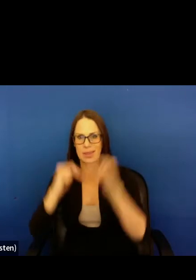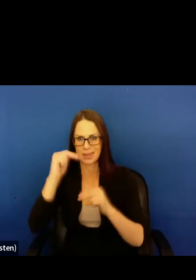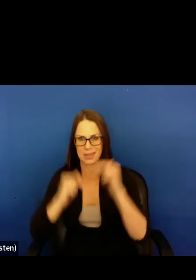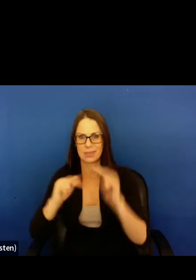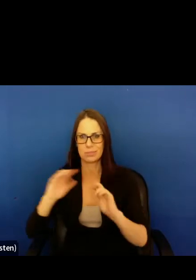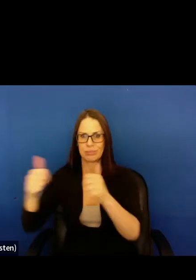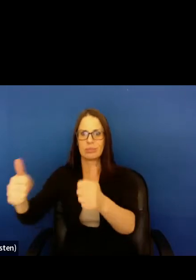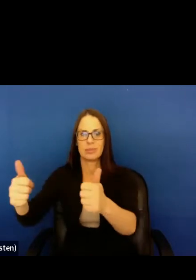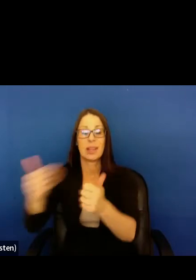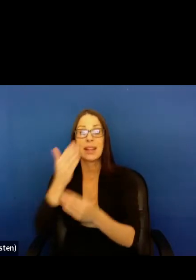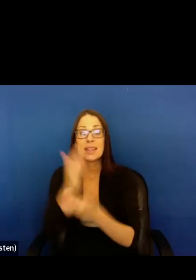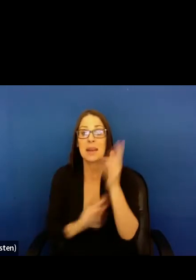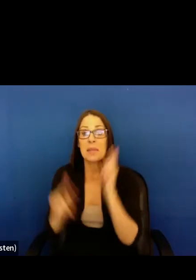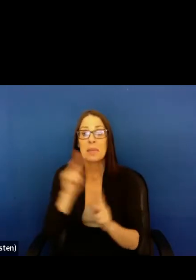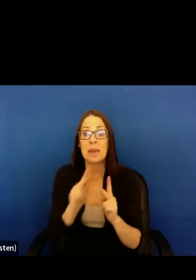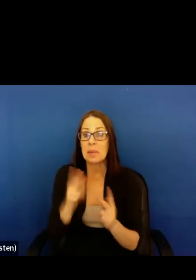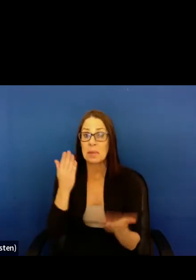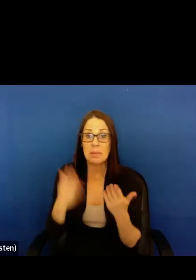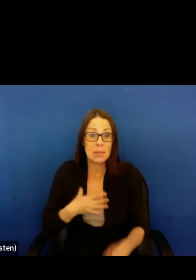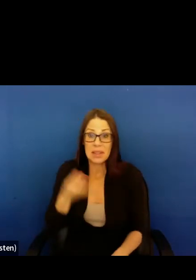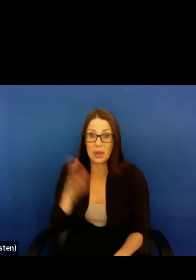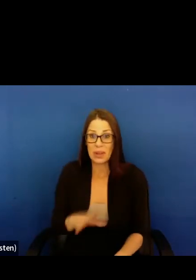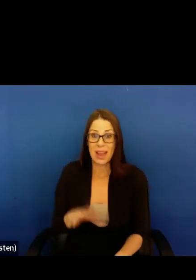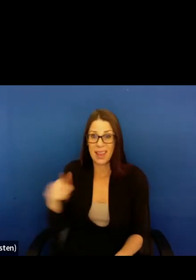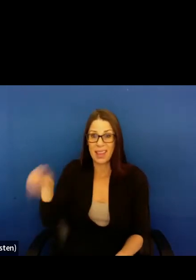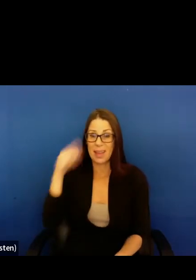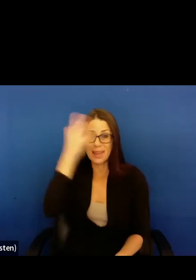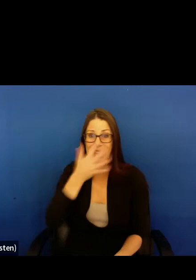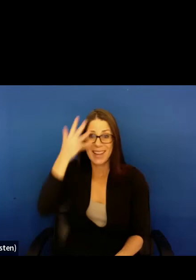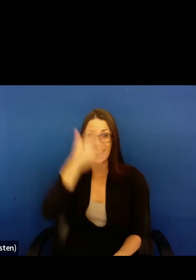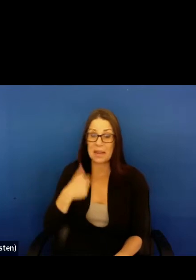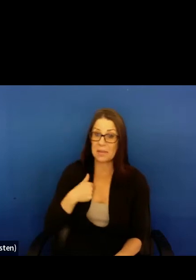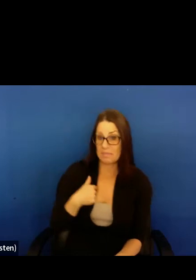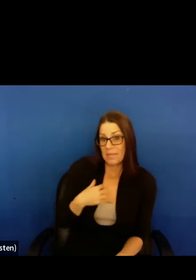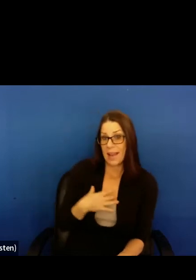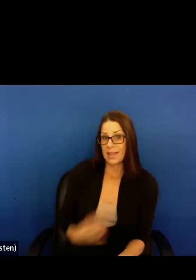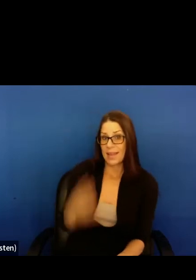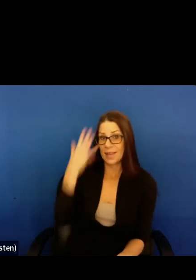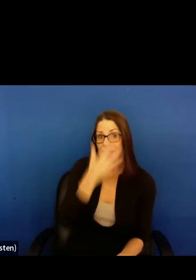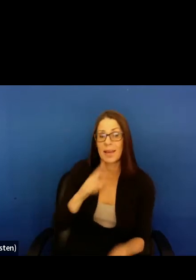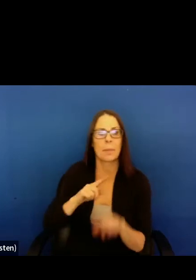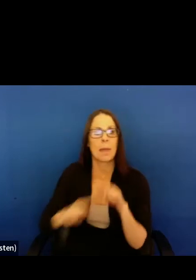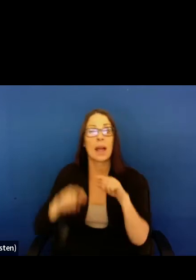Some people might not like them aesthetically. I happen to think they're very nice aesthetically, but as far as accessibility, they are a true nightmare.